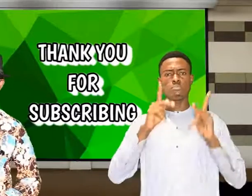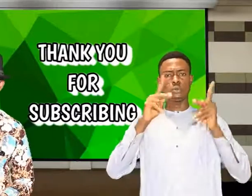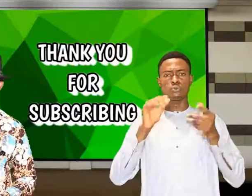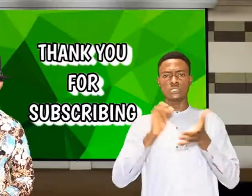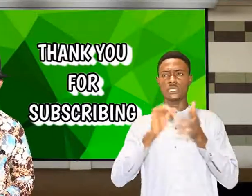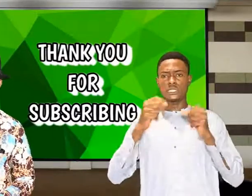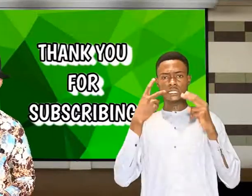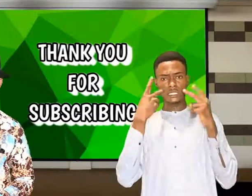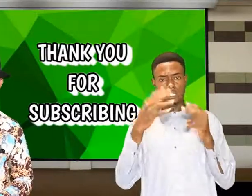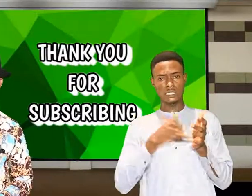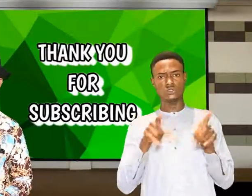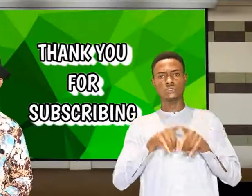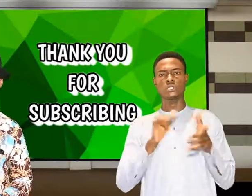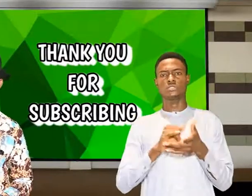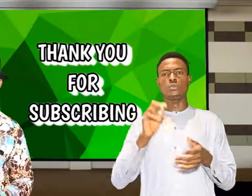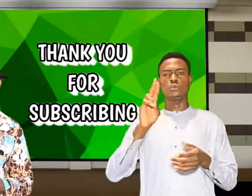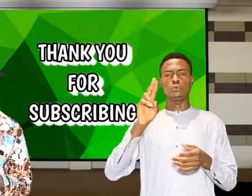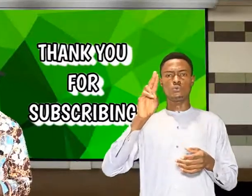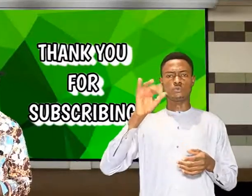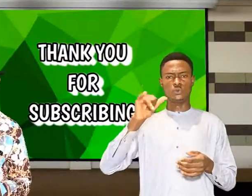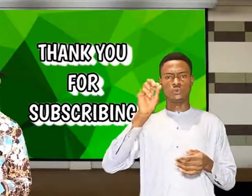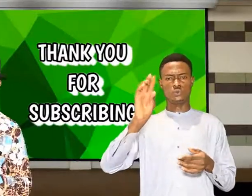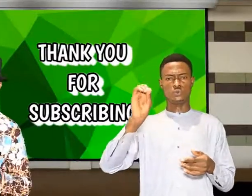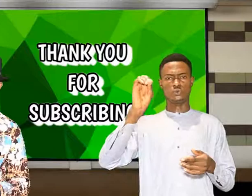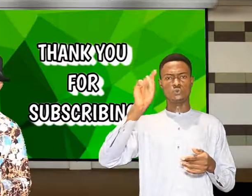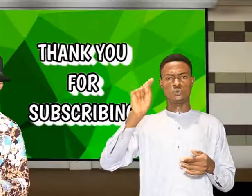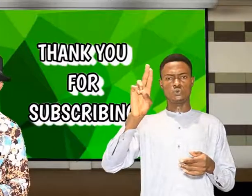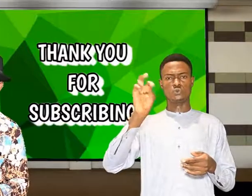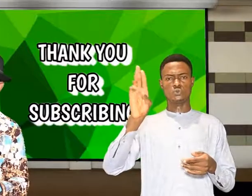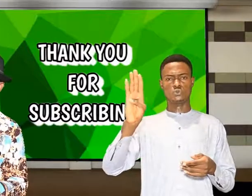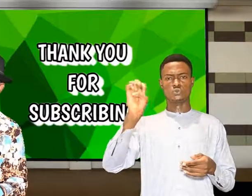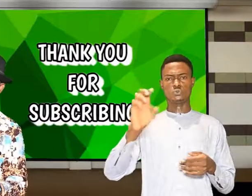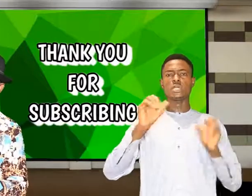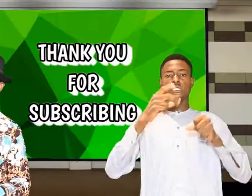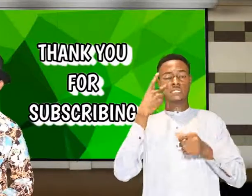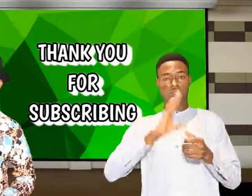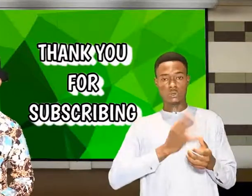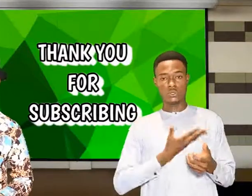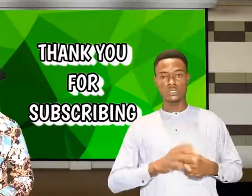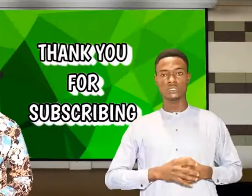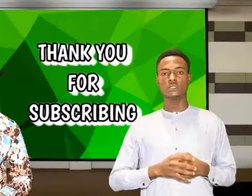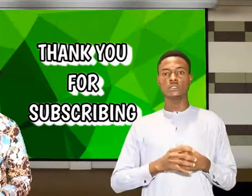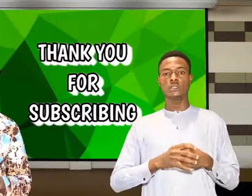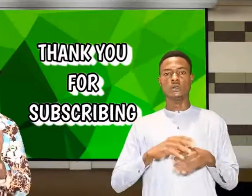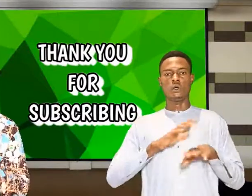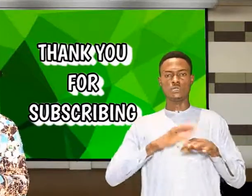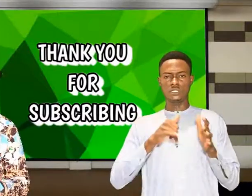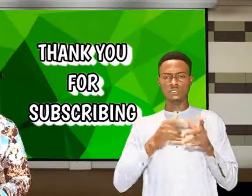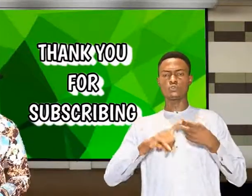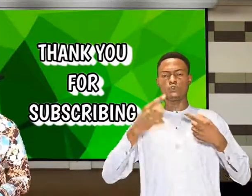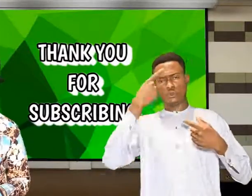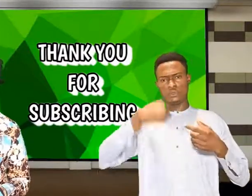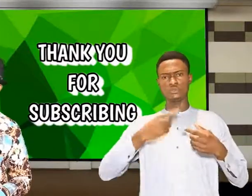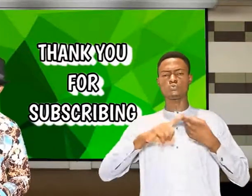by YouTube. We are 183, almost 200. We still have a long way to go, and I'm counting on you to make